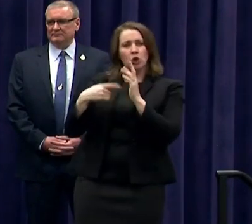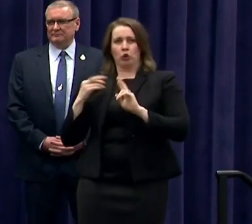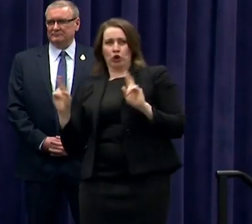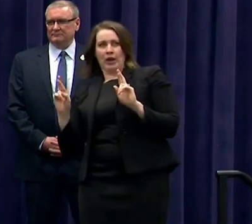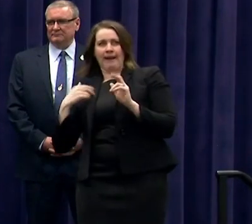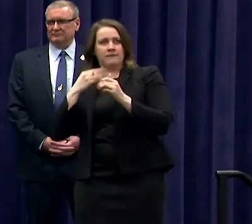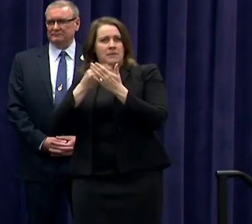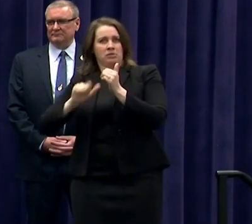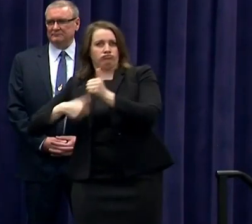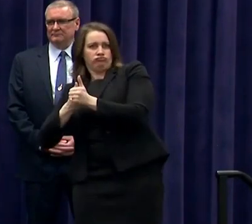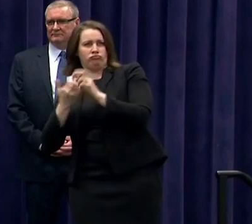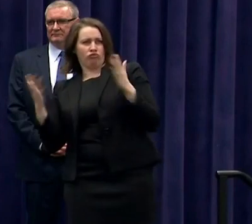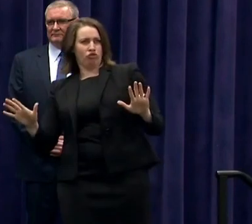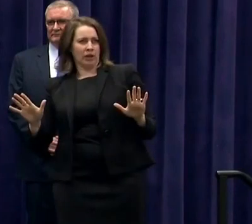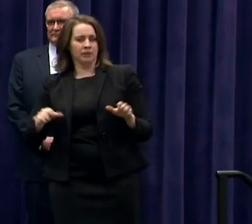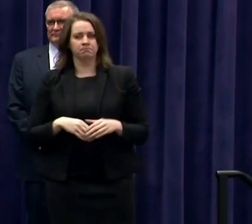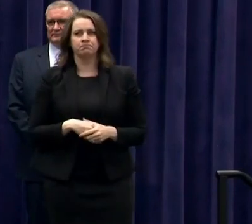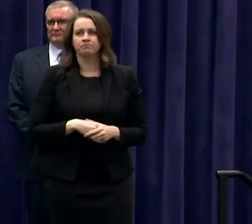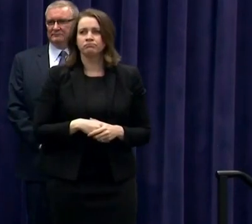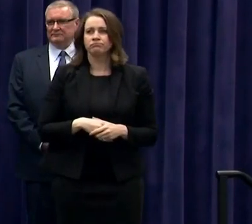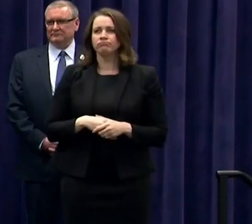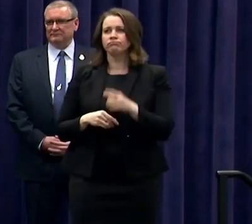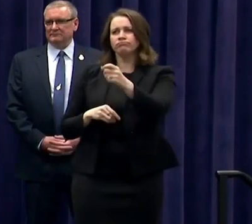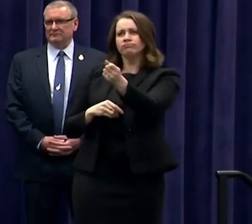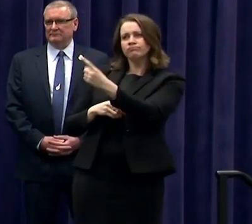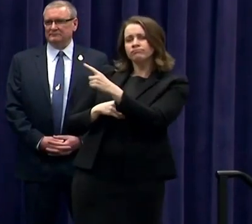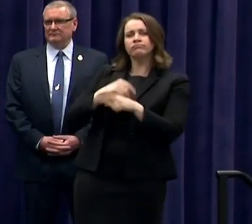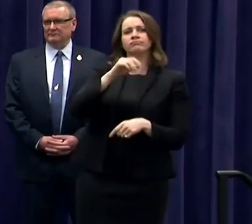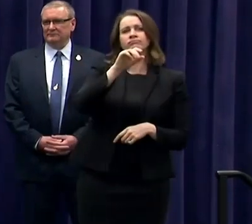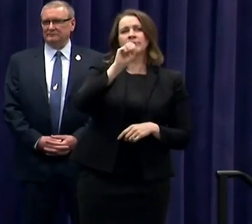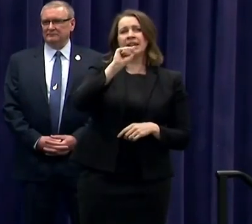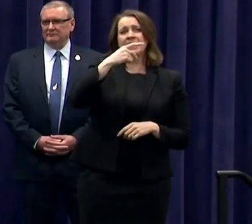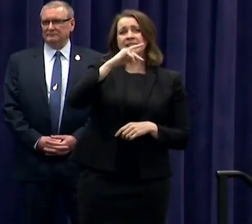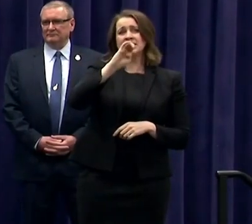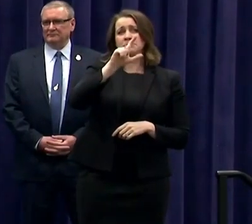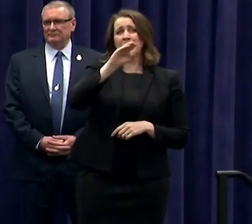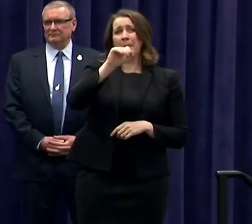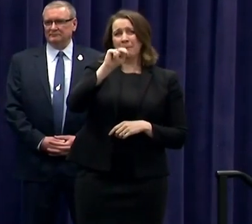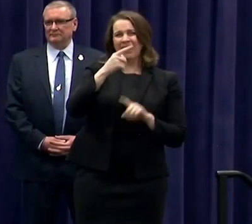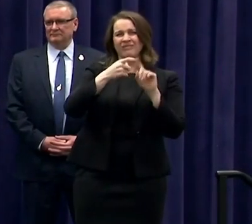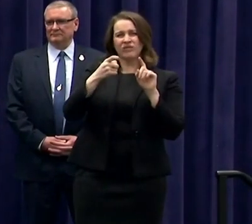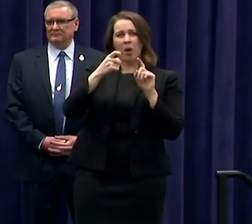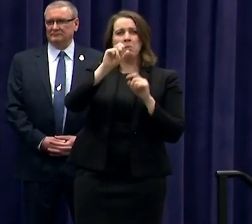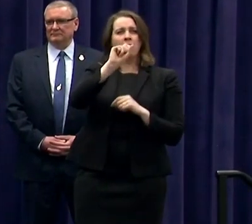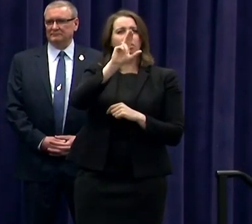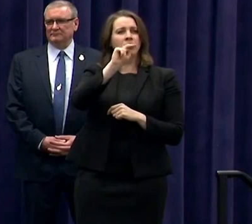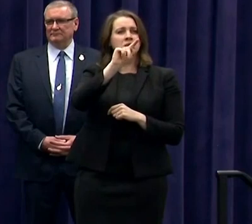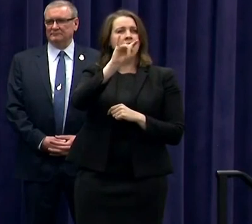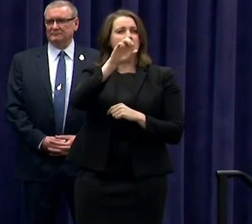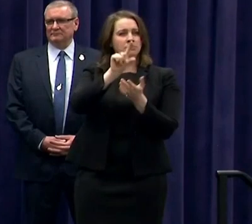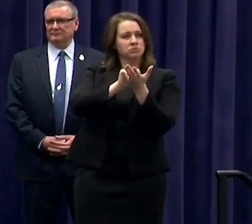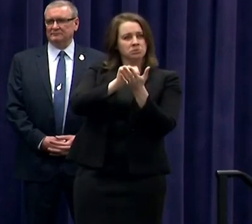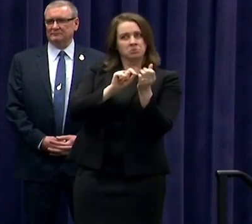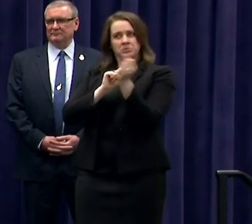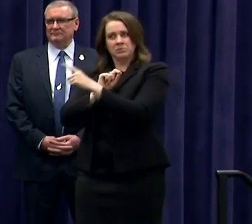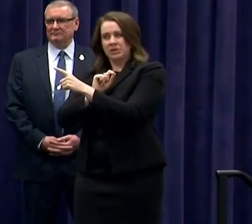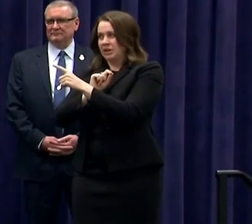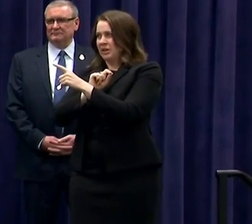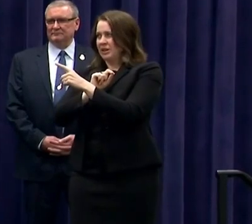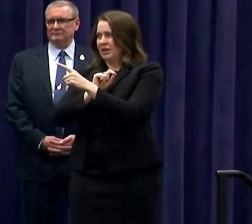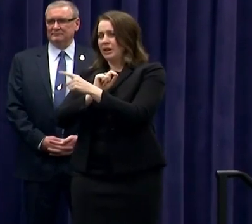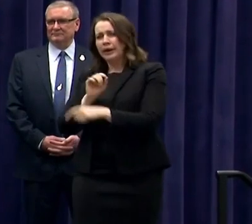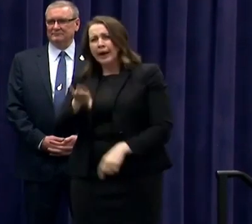worst-case scenario. We have a few questions from Fran Spielman at the Sun-Times. Is it your intention to name a new Can we